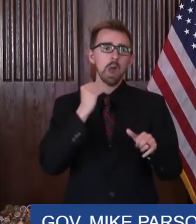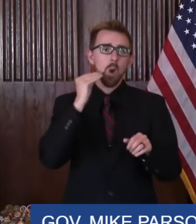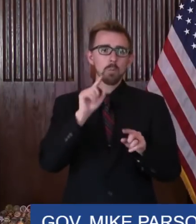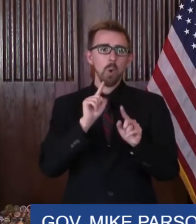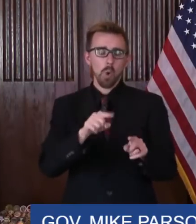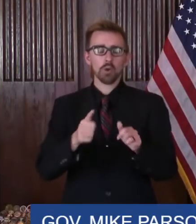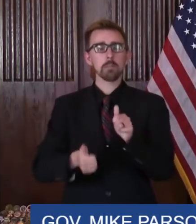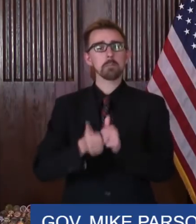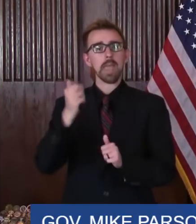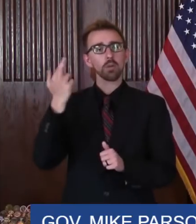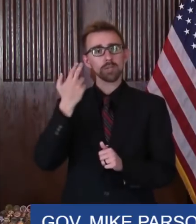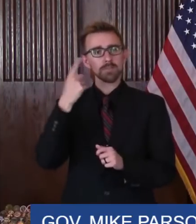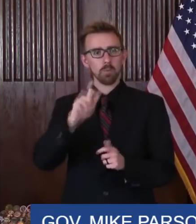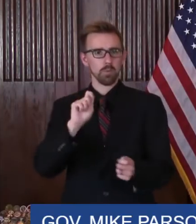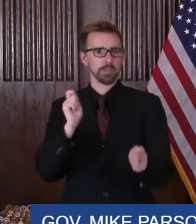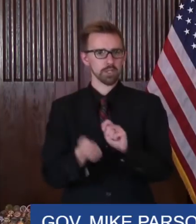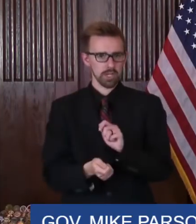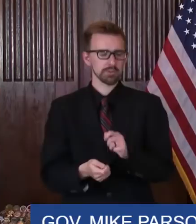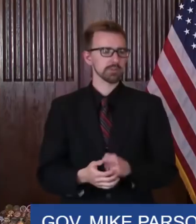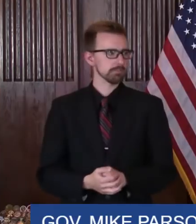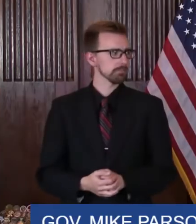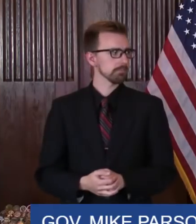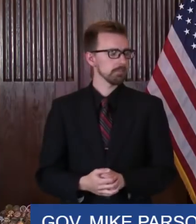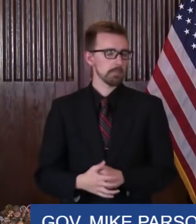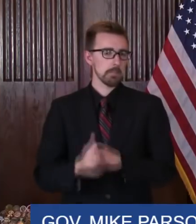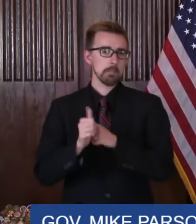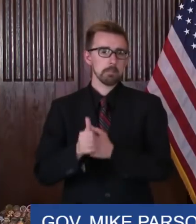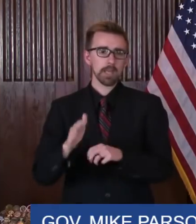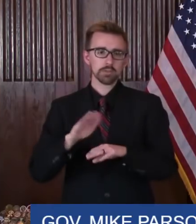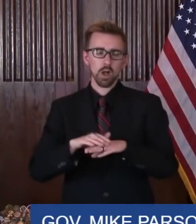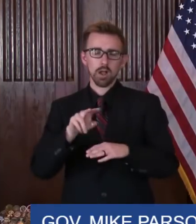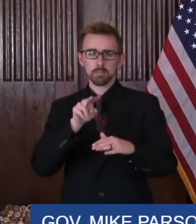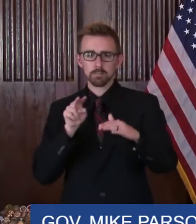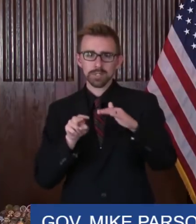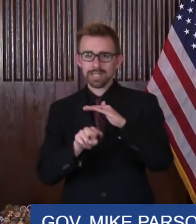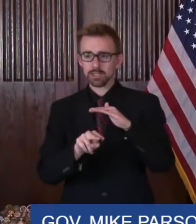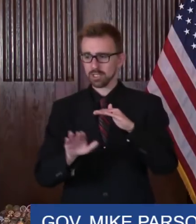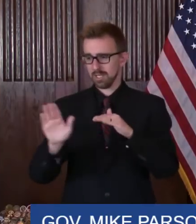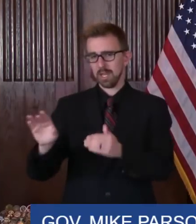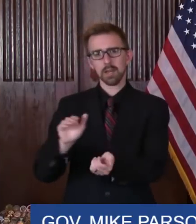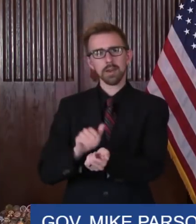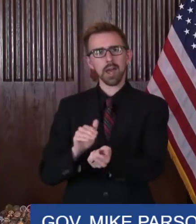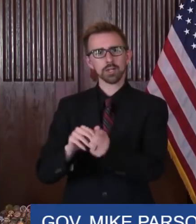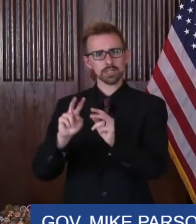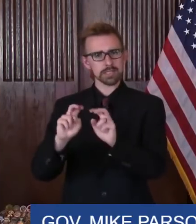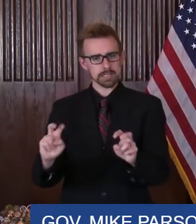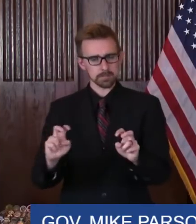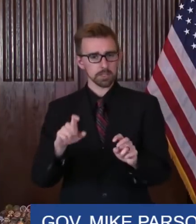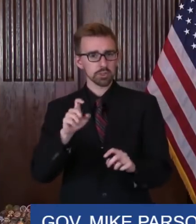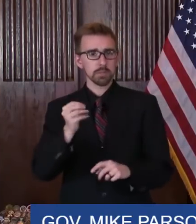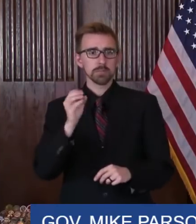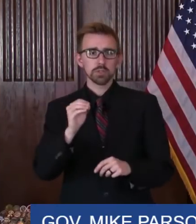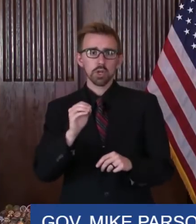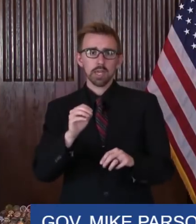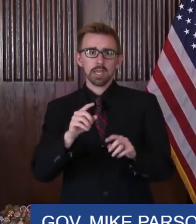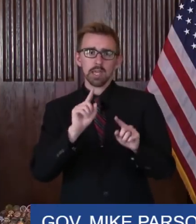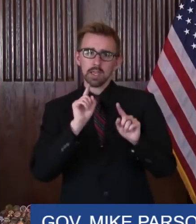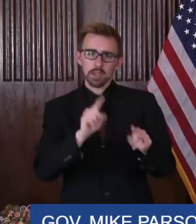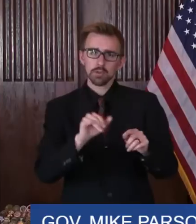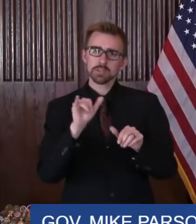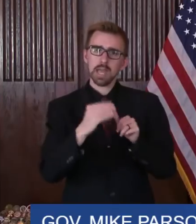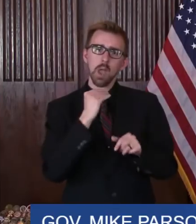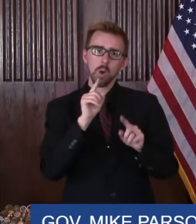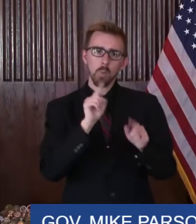main reason for the significant change. Based on the prediction and Dr. Wakefield's assessment, should Missouri have issued a stay-home order